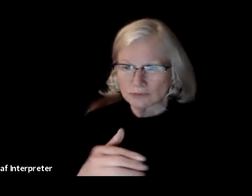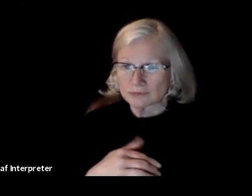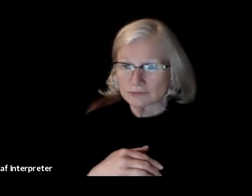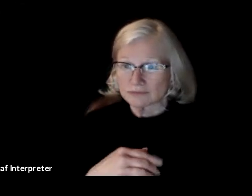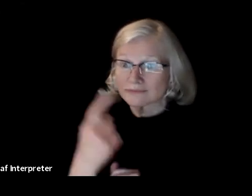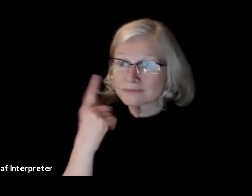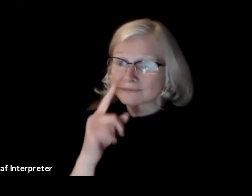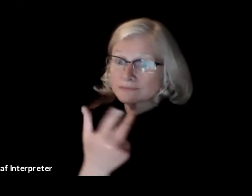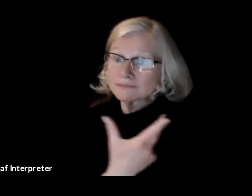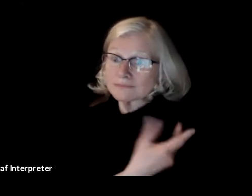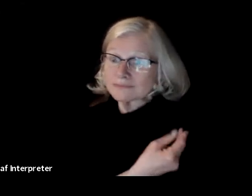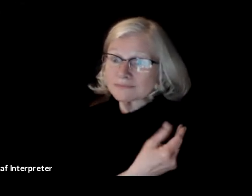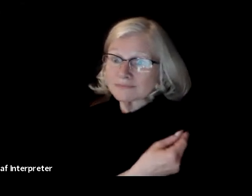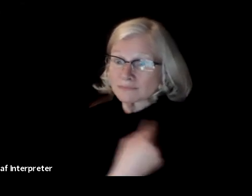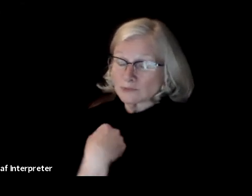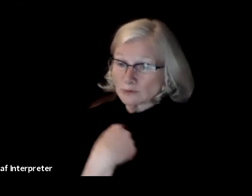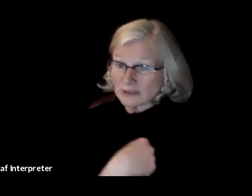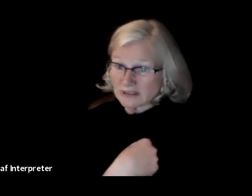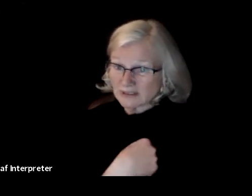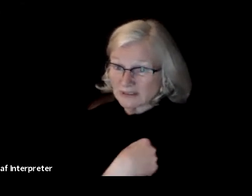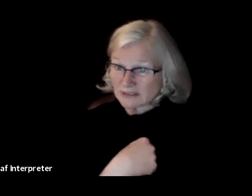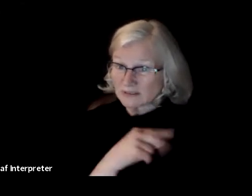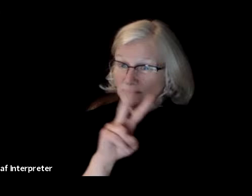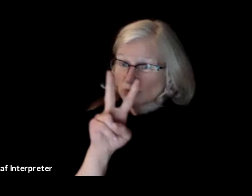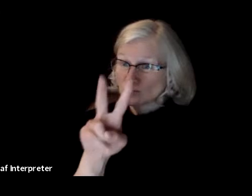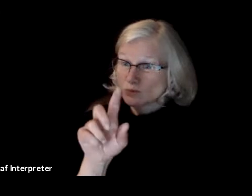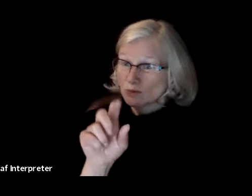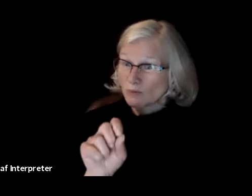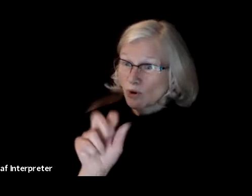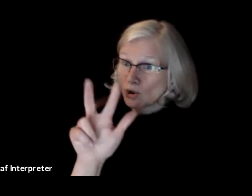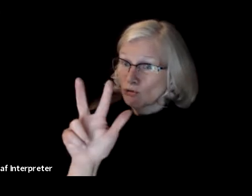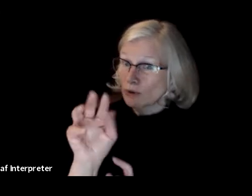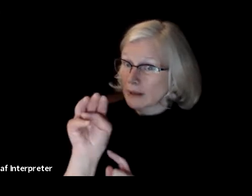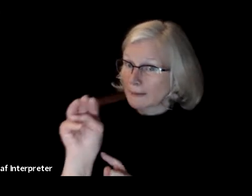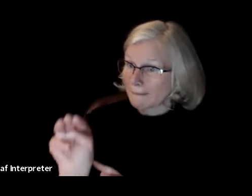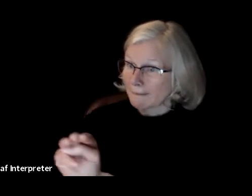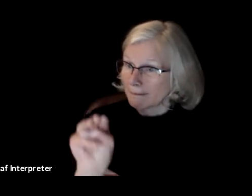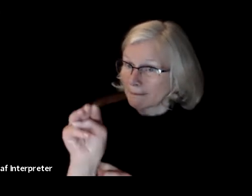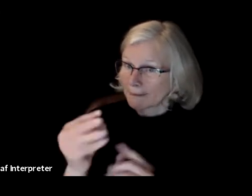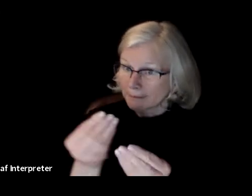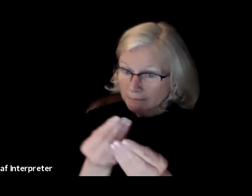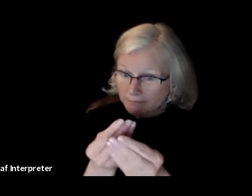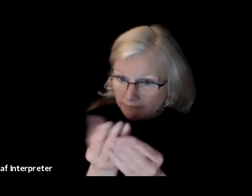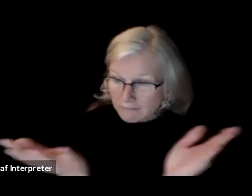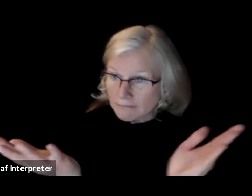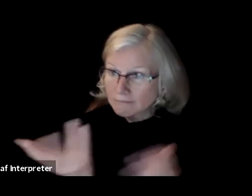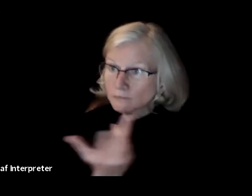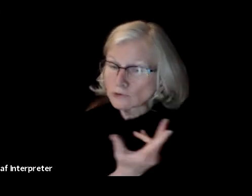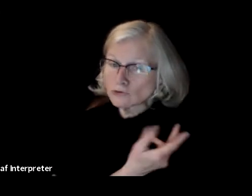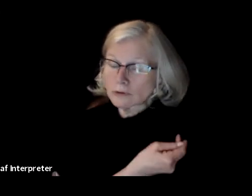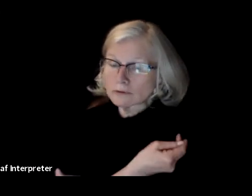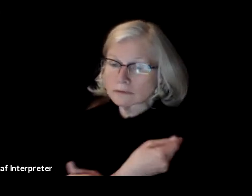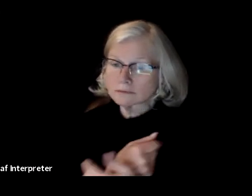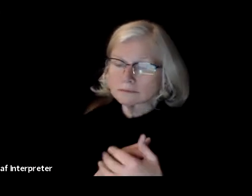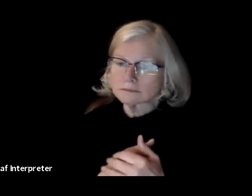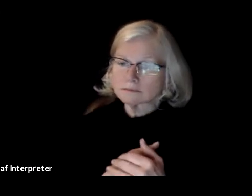that have been administered to Minnesotans. That again is both first and second